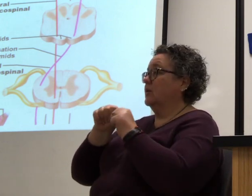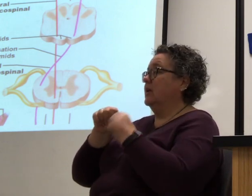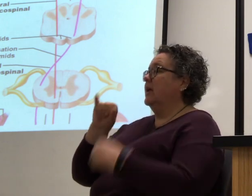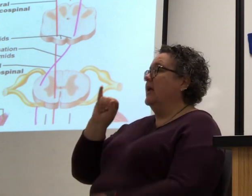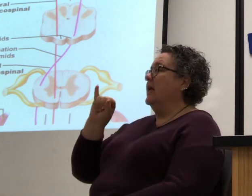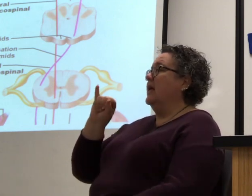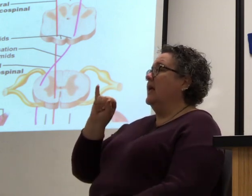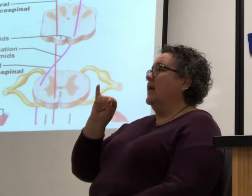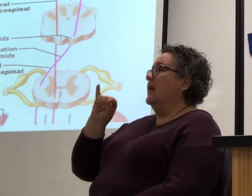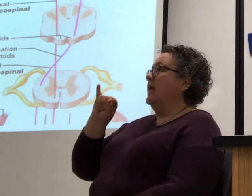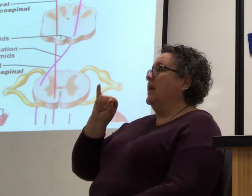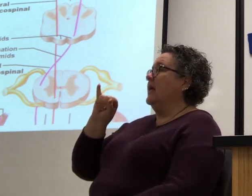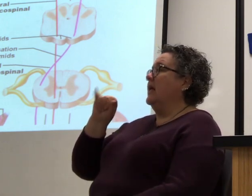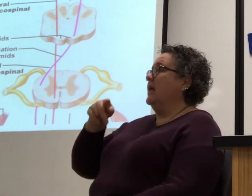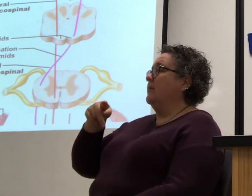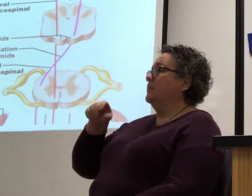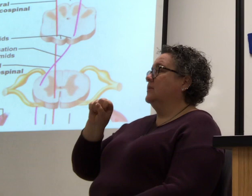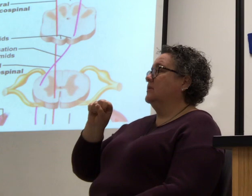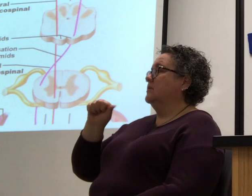ipsilateral, the whole way down.